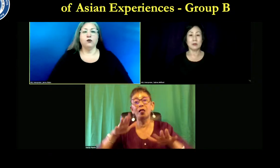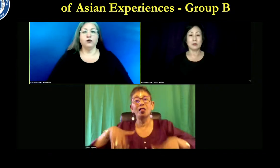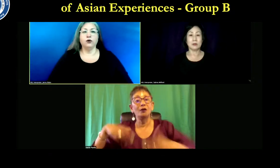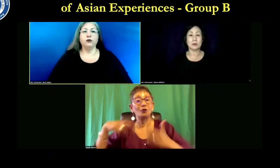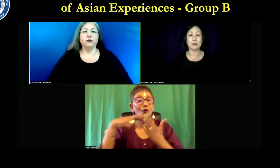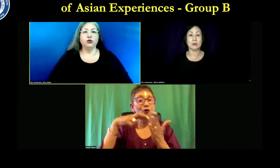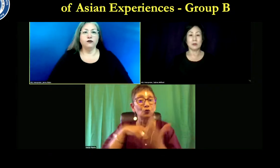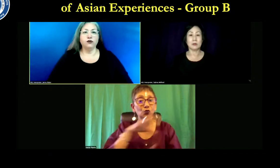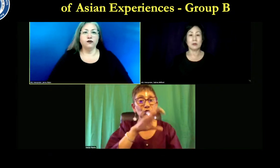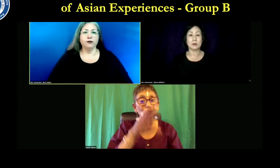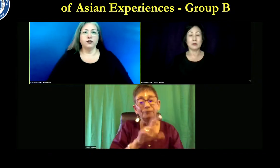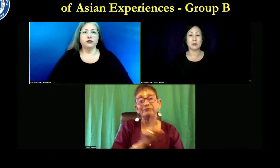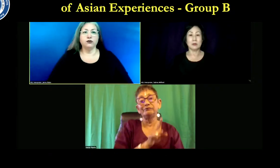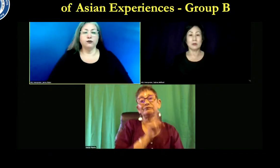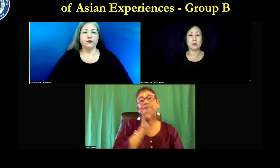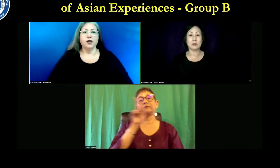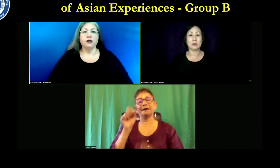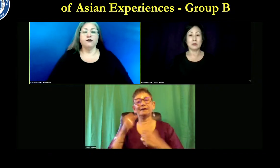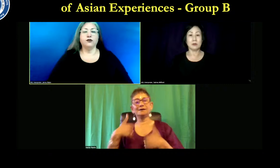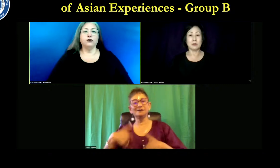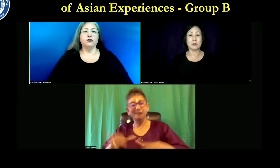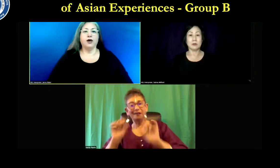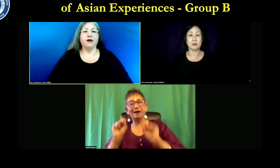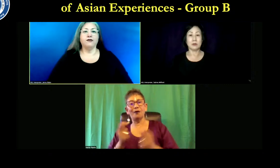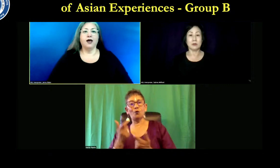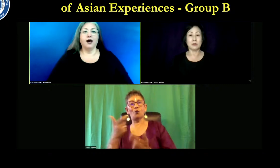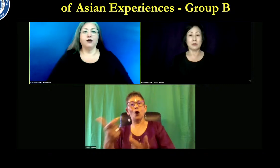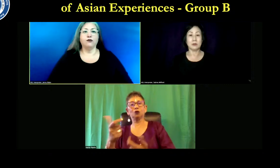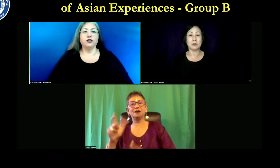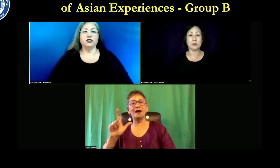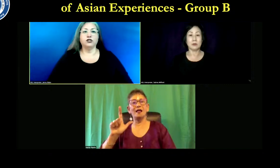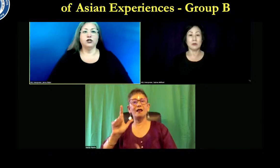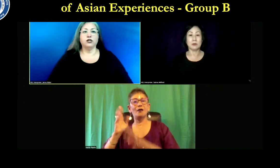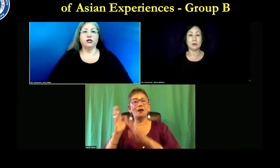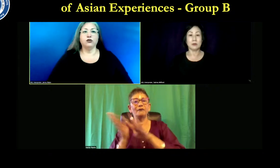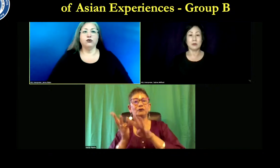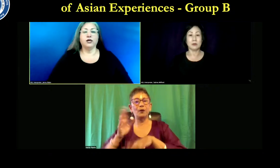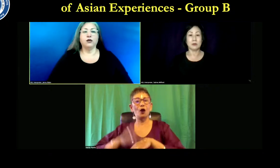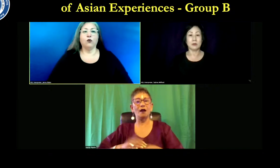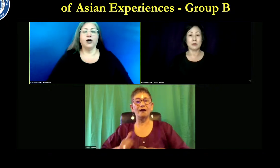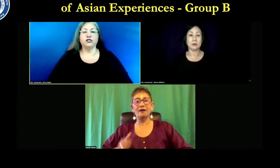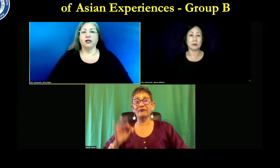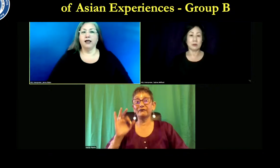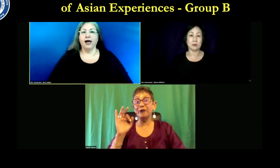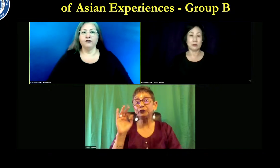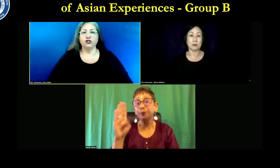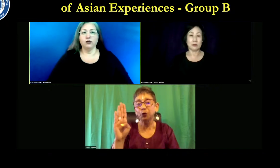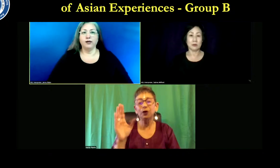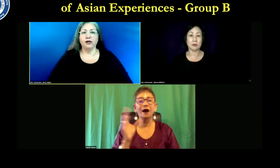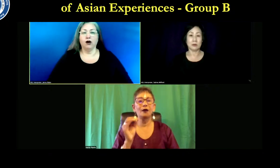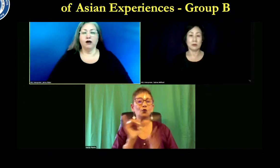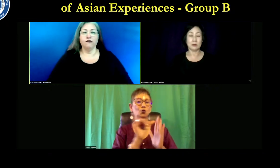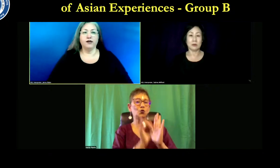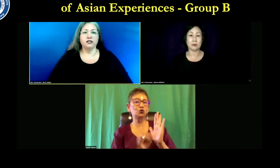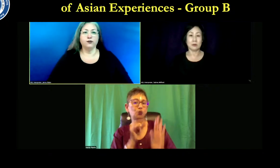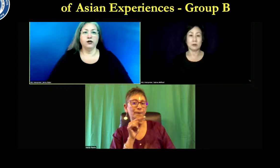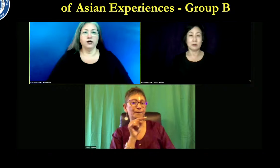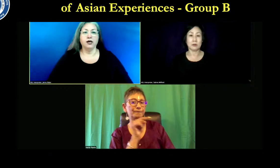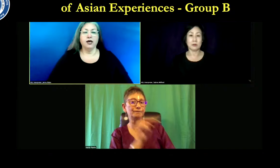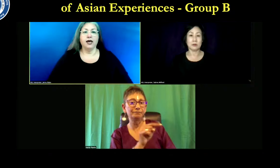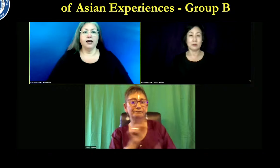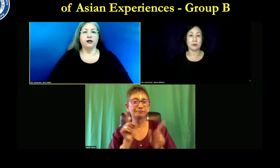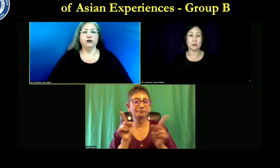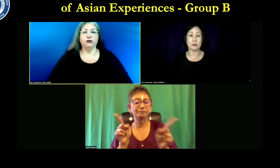criticisms. We will remove you from this Zoom. For those who have not registered, you can watch the live streaming on